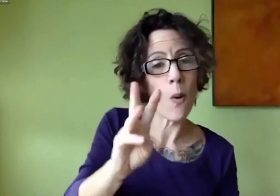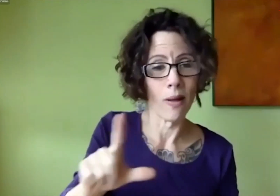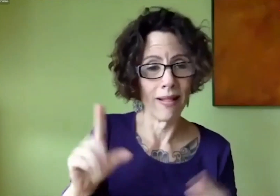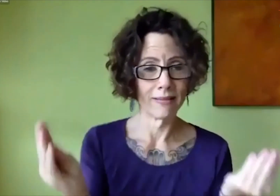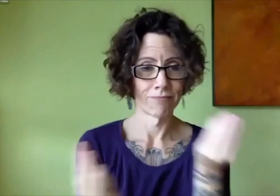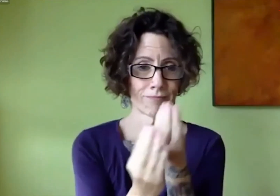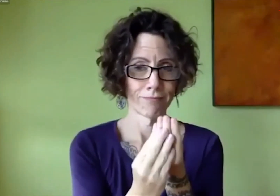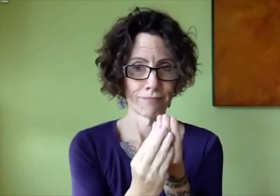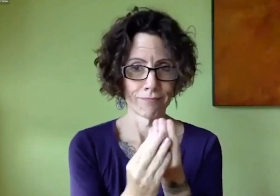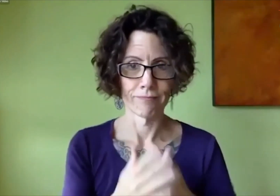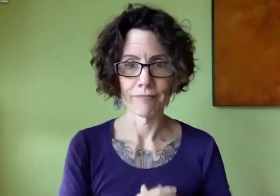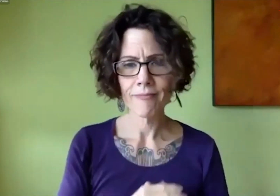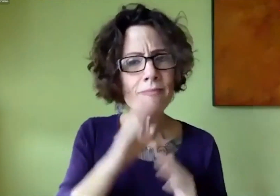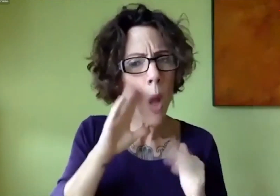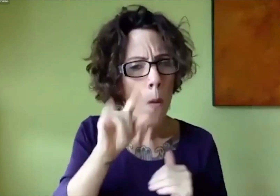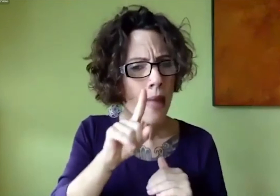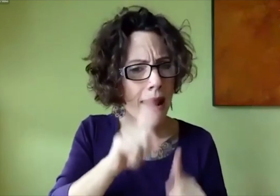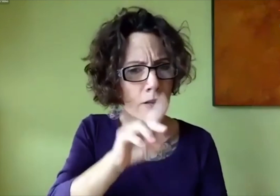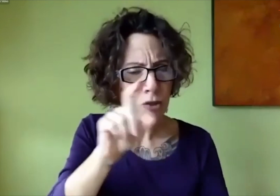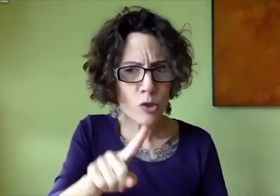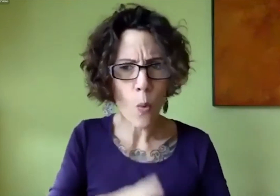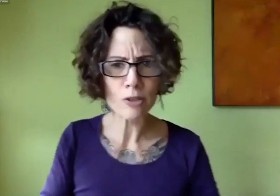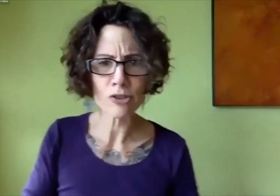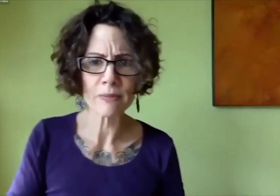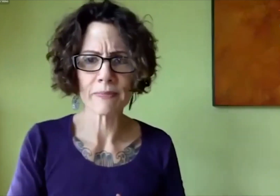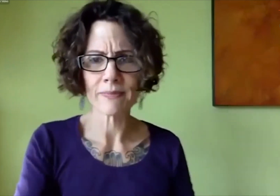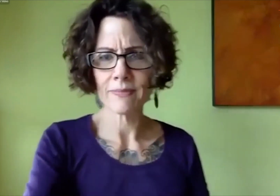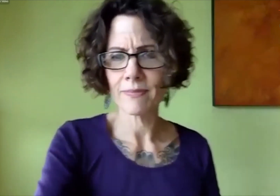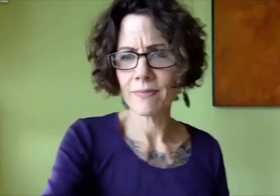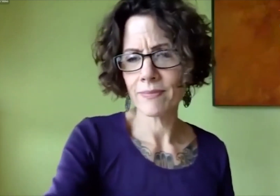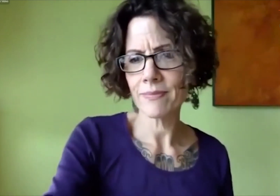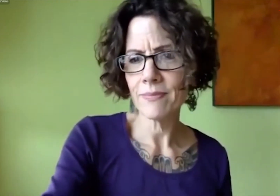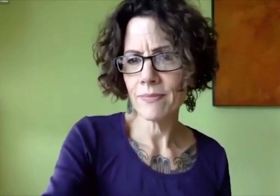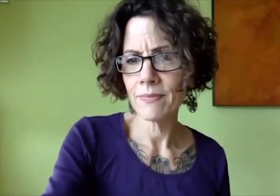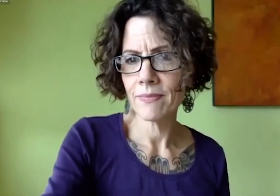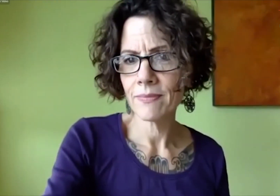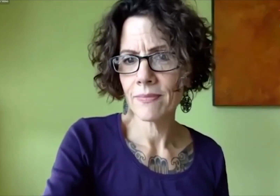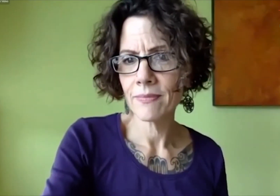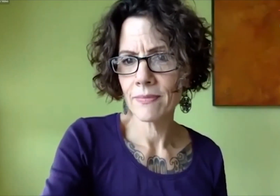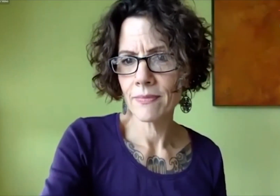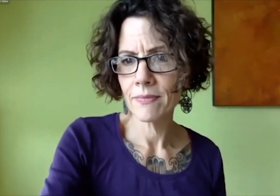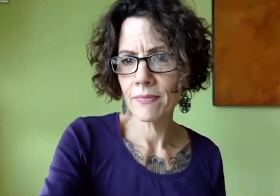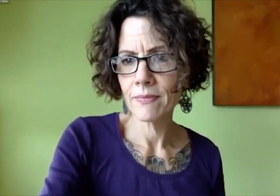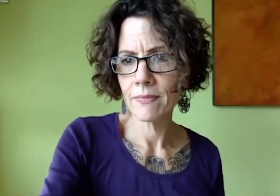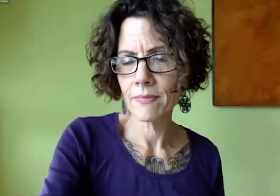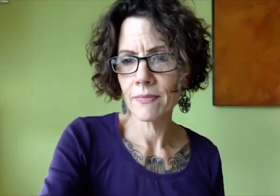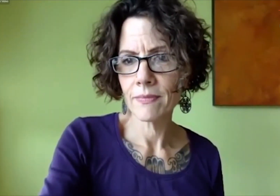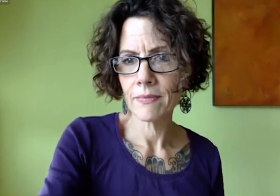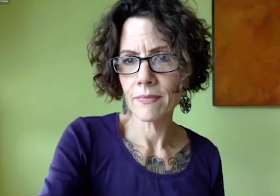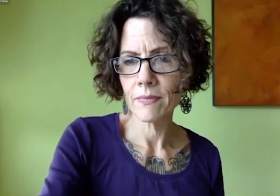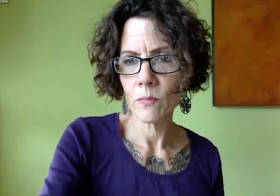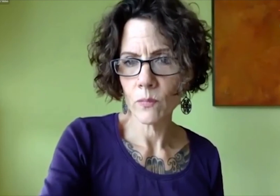So make sure that your will is still valid. You still need the will to go with the trust. I do hope that answers